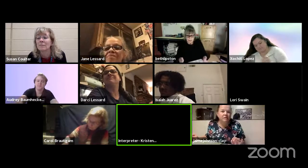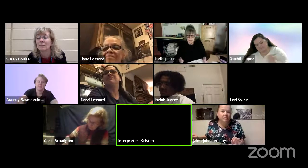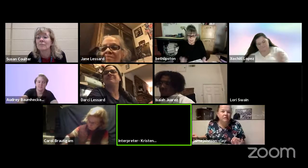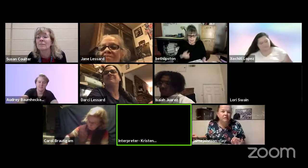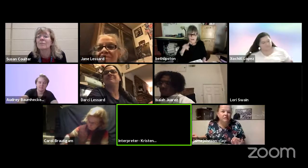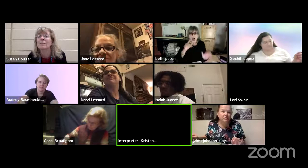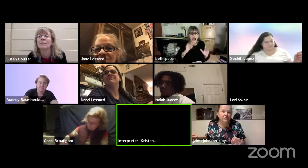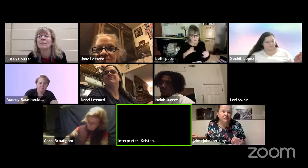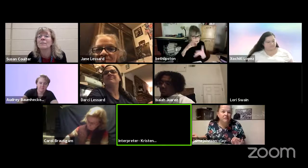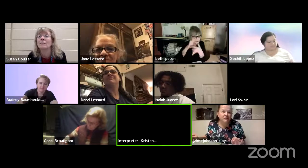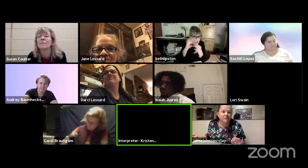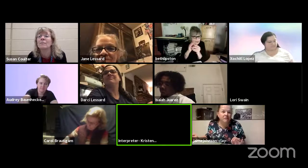But the reason is,